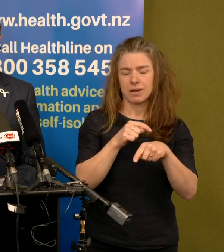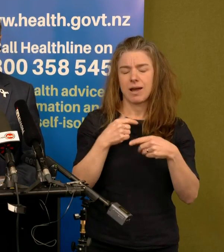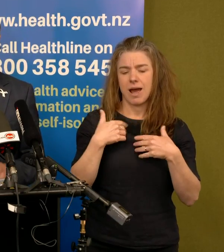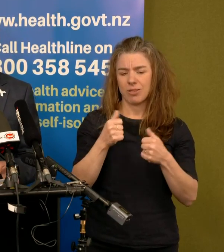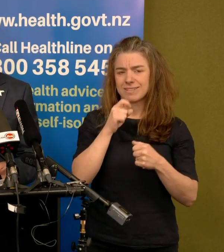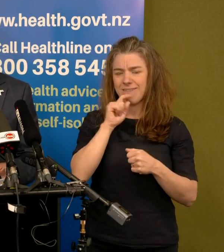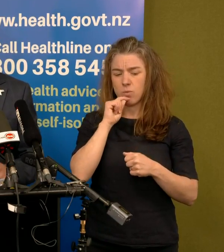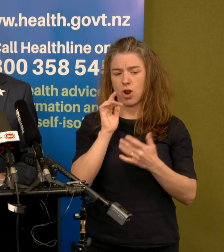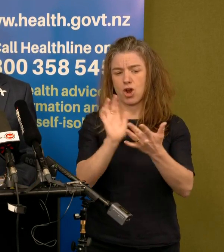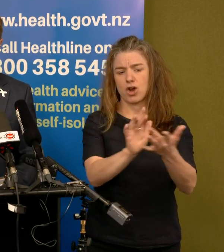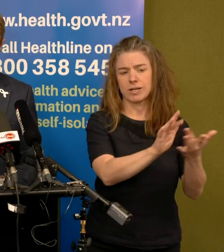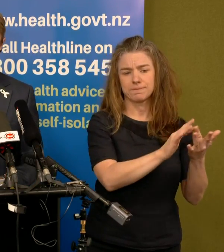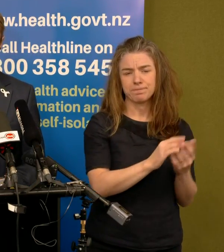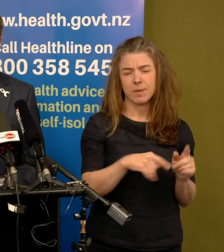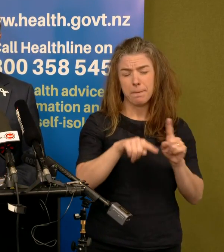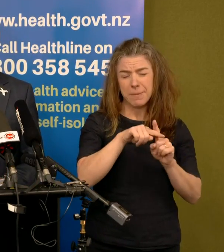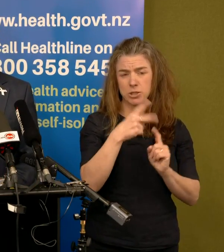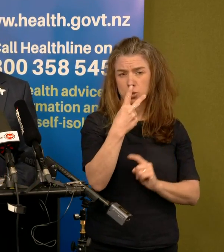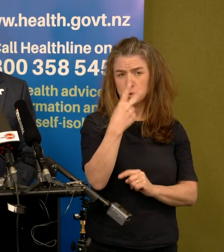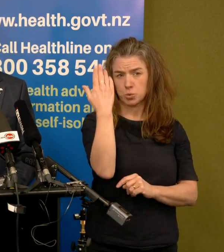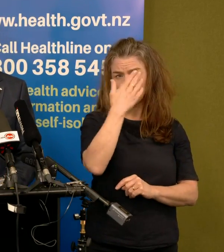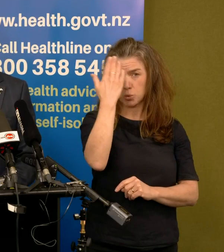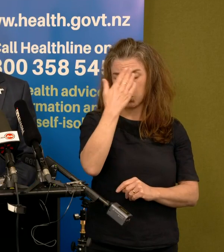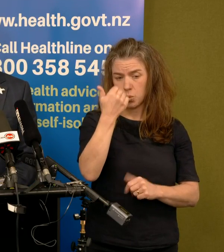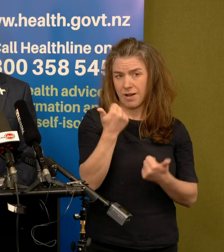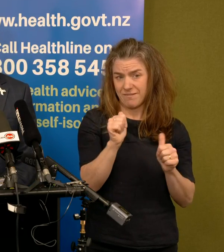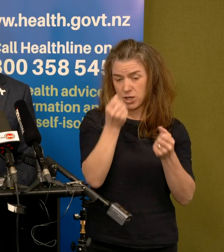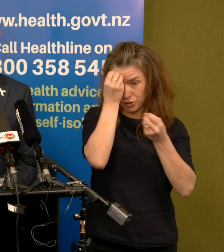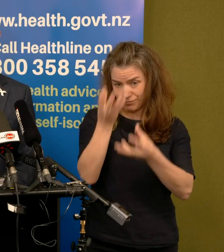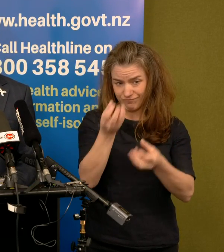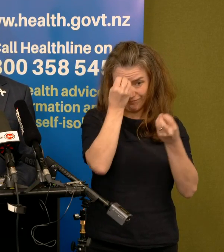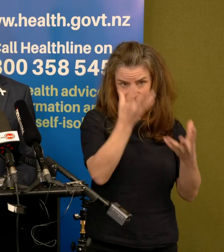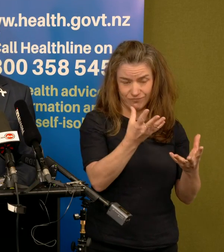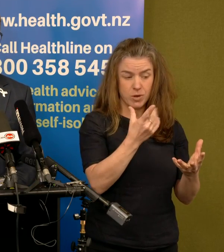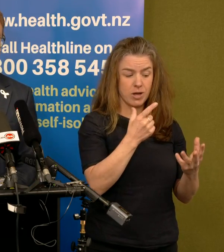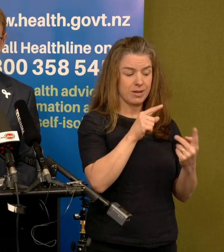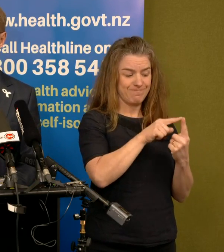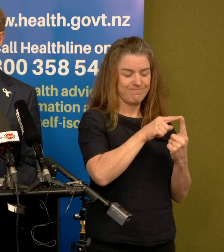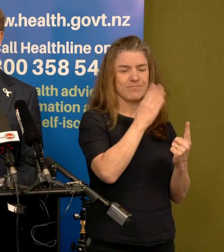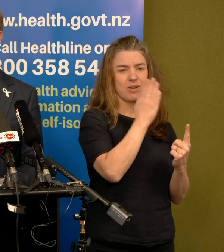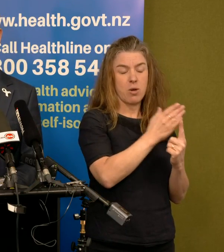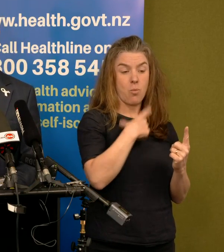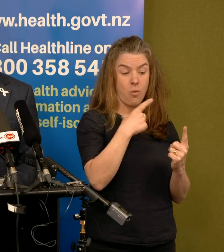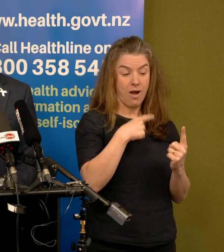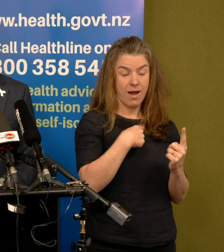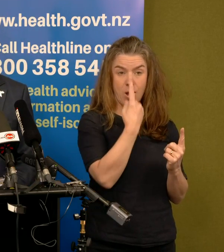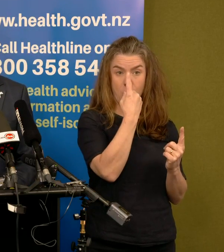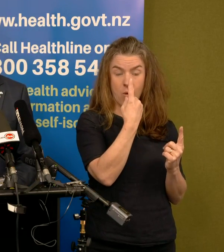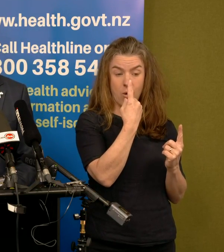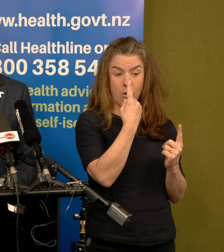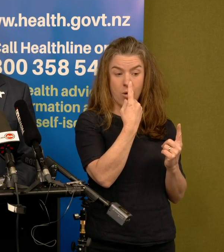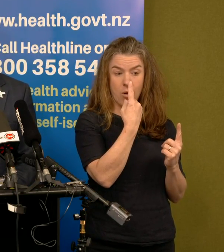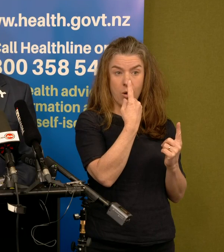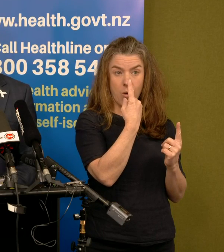I'm also informing you that 2 schools have also been notified about the positive test, as there is a family member of this case at each of